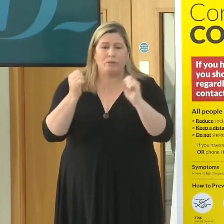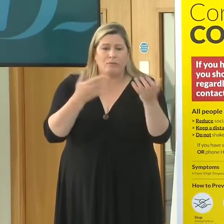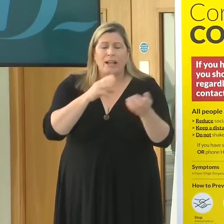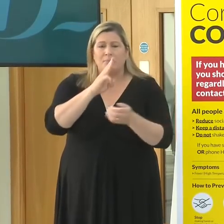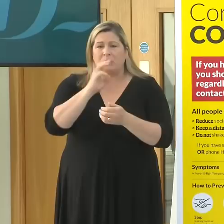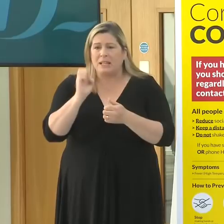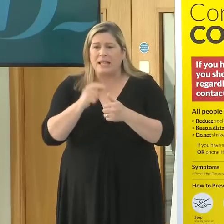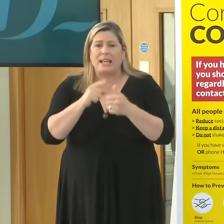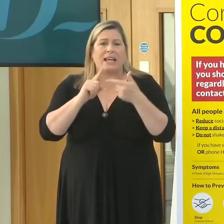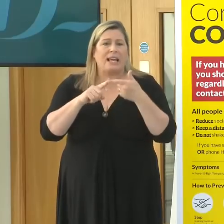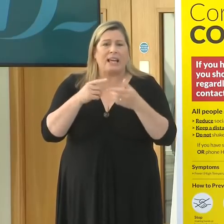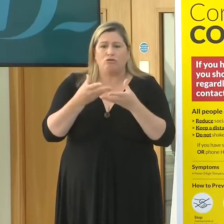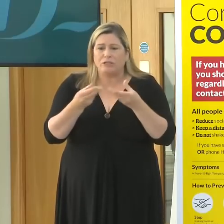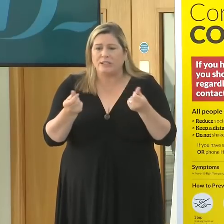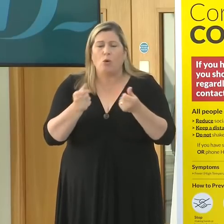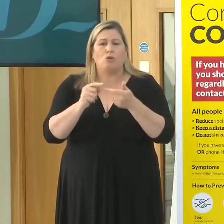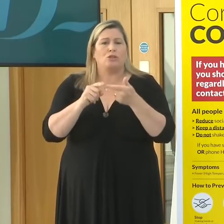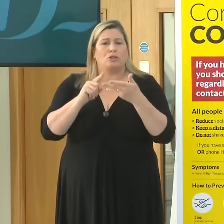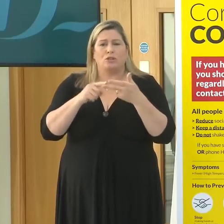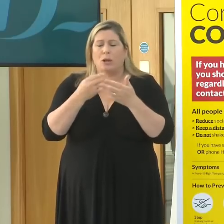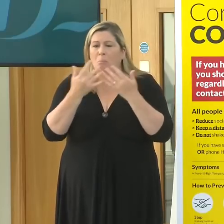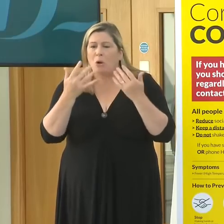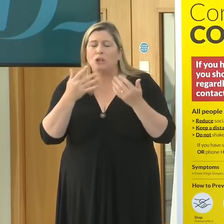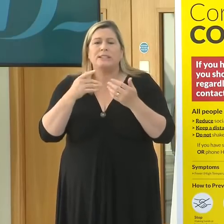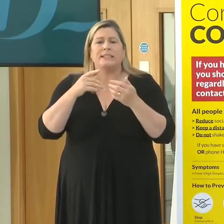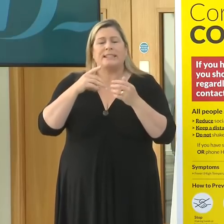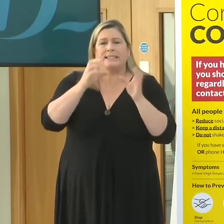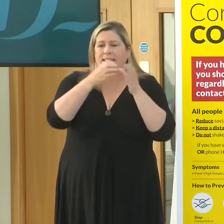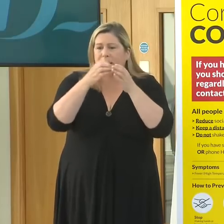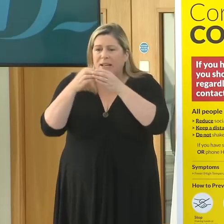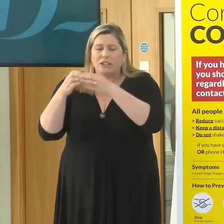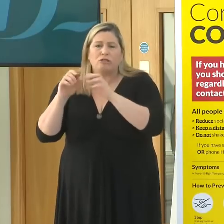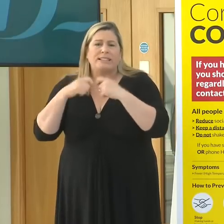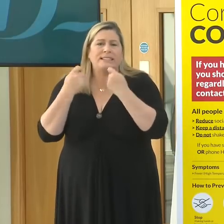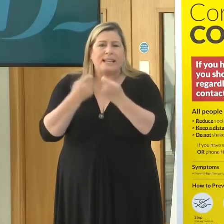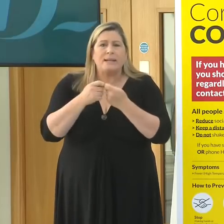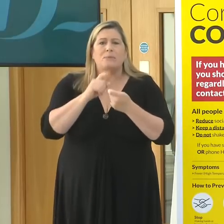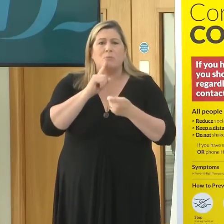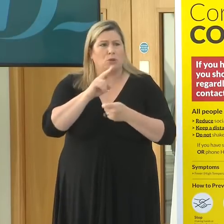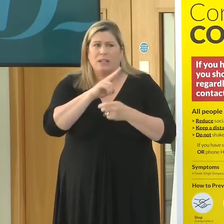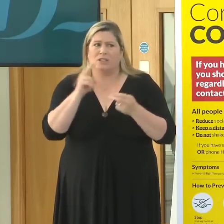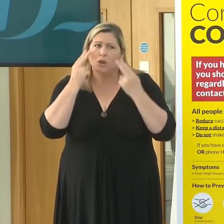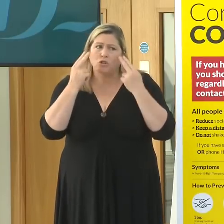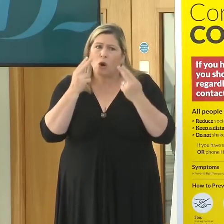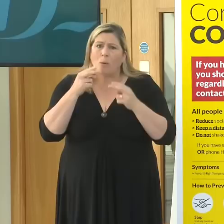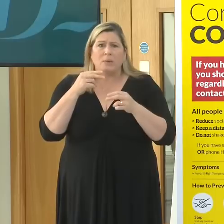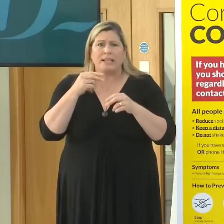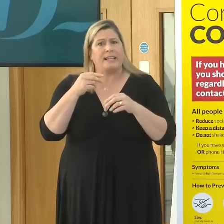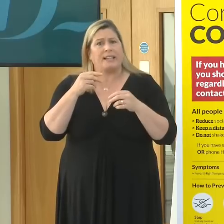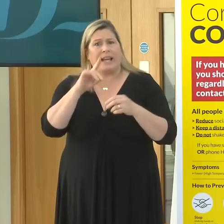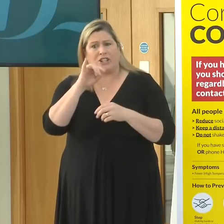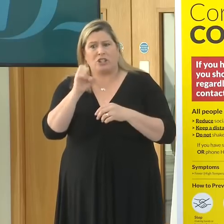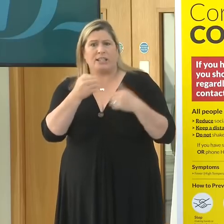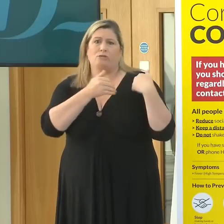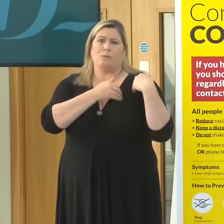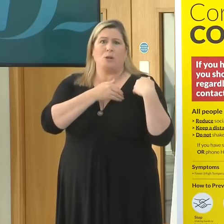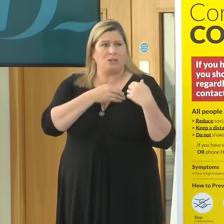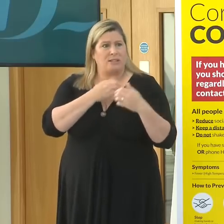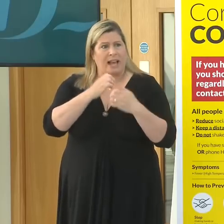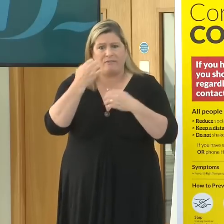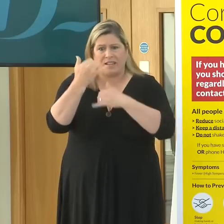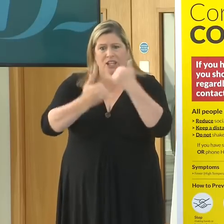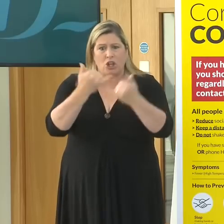multidisciplinary teams. That's what we do during a pandemic. It's not normally what the HSE does on a year-to-year